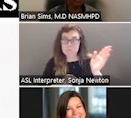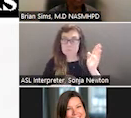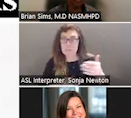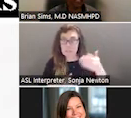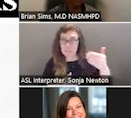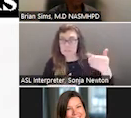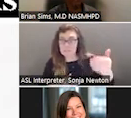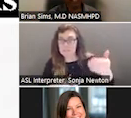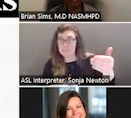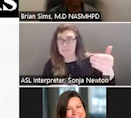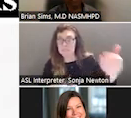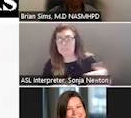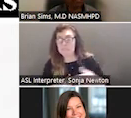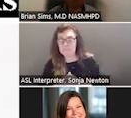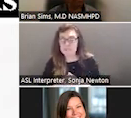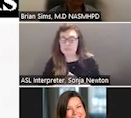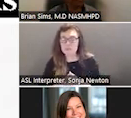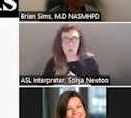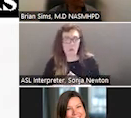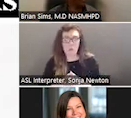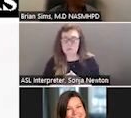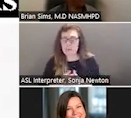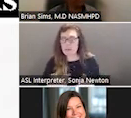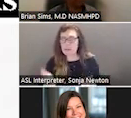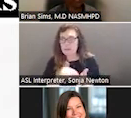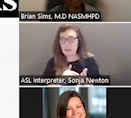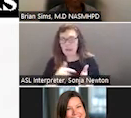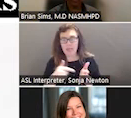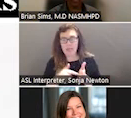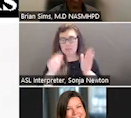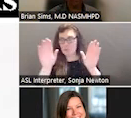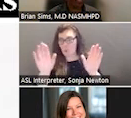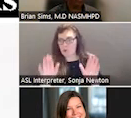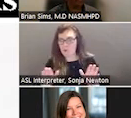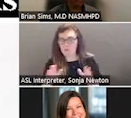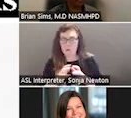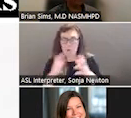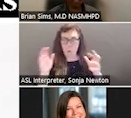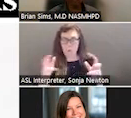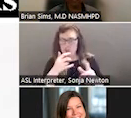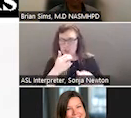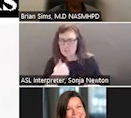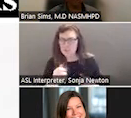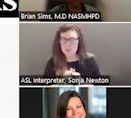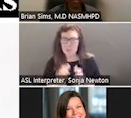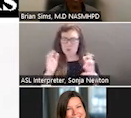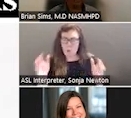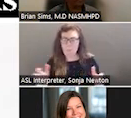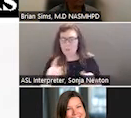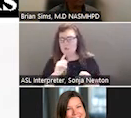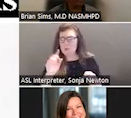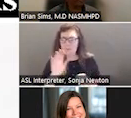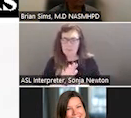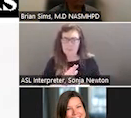this again is a testimony to how wonderful things have been moving and the interest level and the commitment that people are making